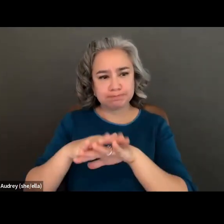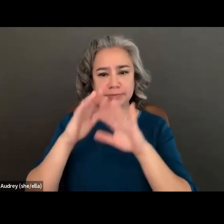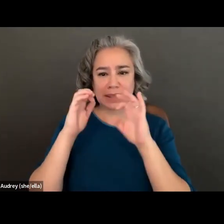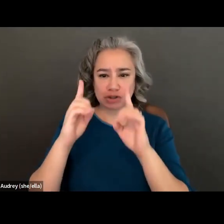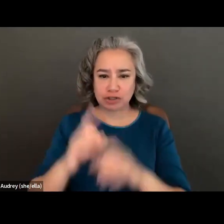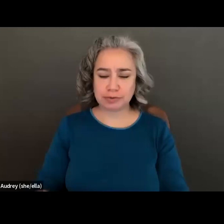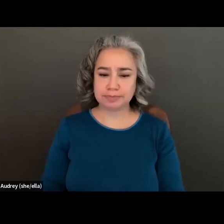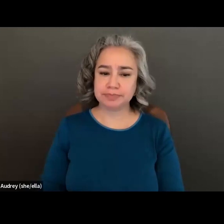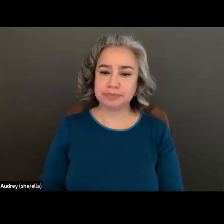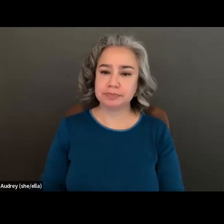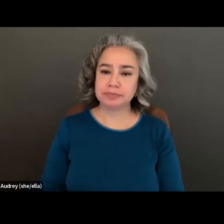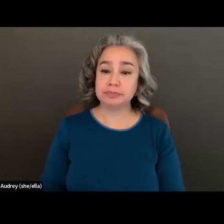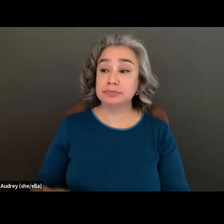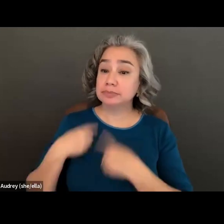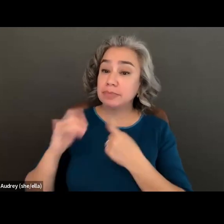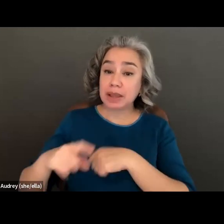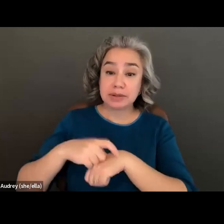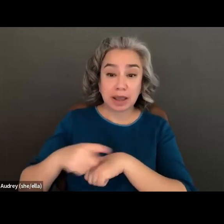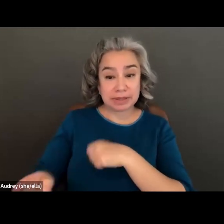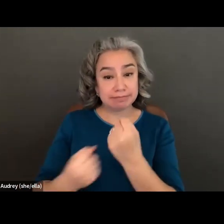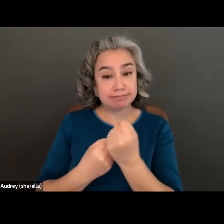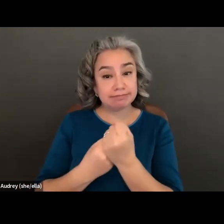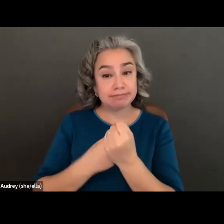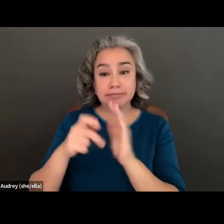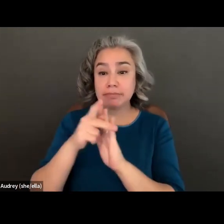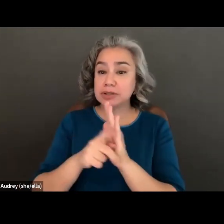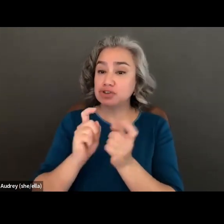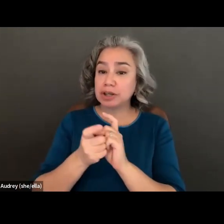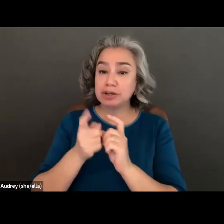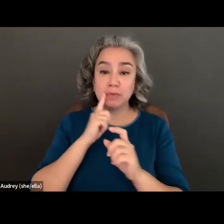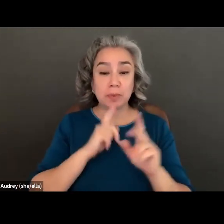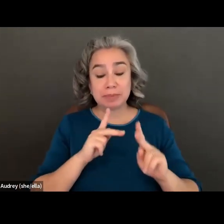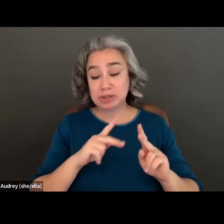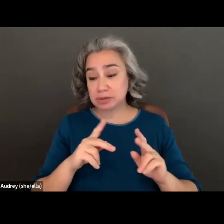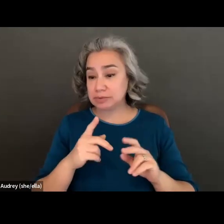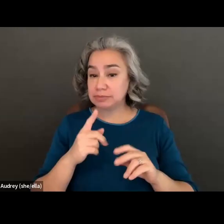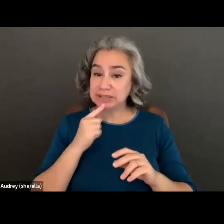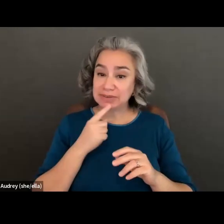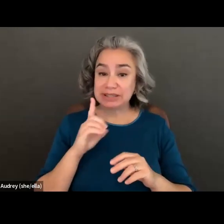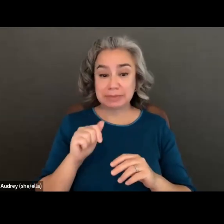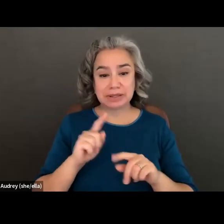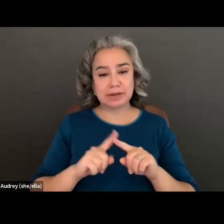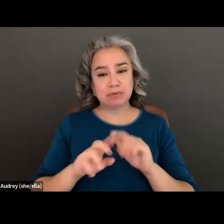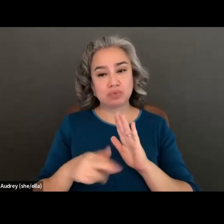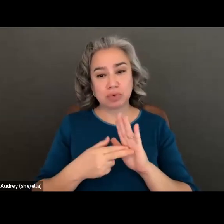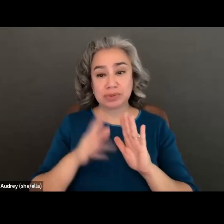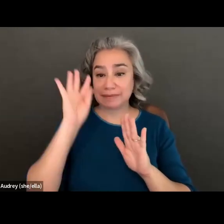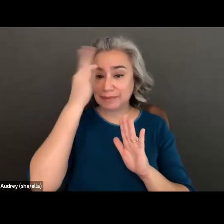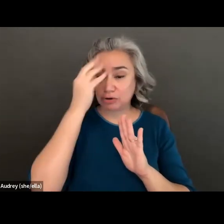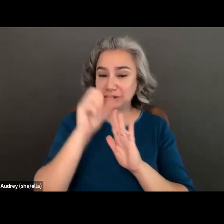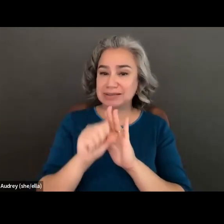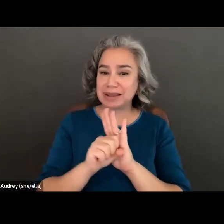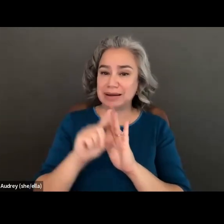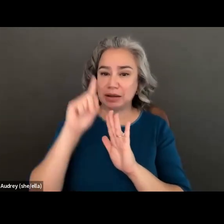Since then, Bob has advocated for policy change for people with significant disabilities in different roles in federal and state government and in the